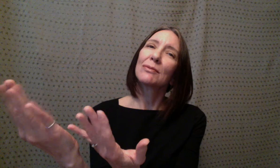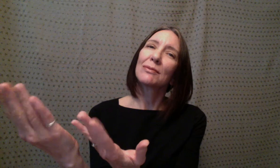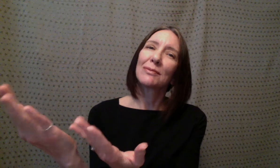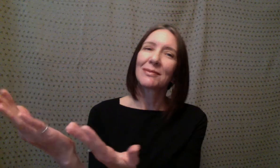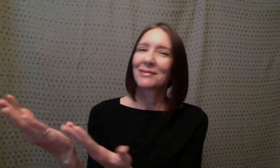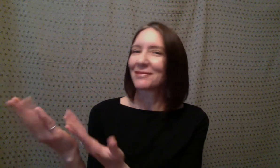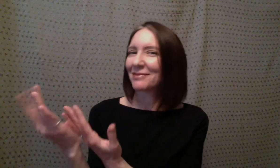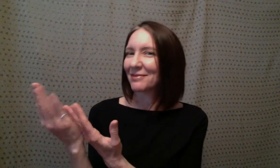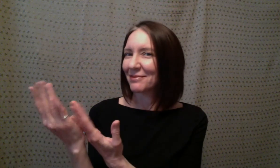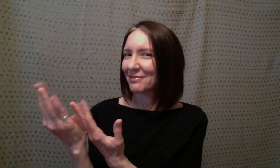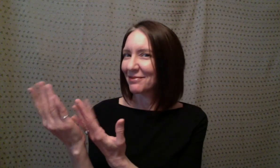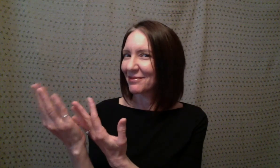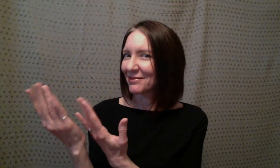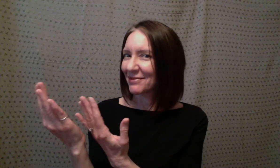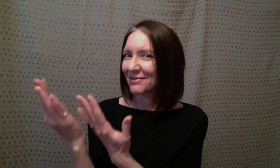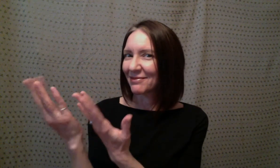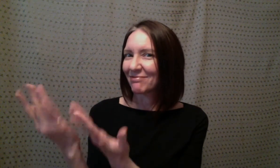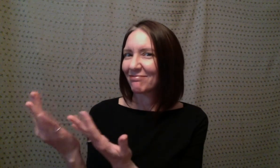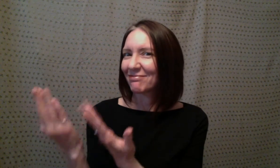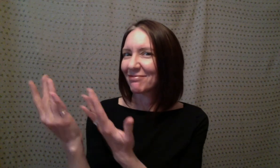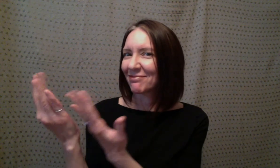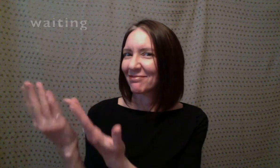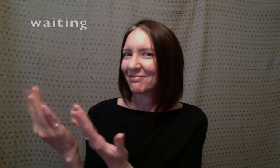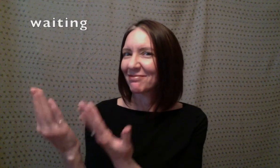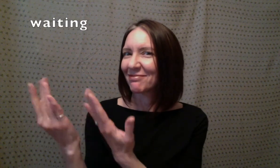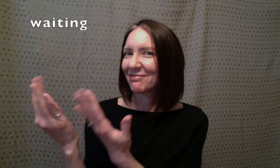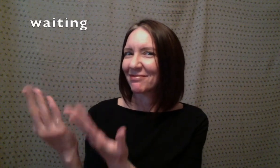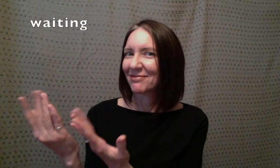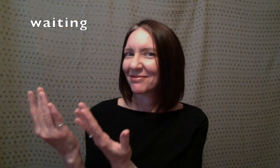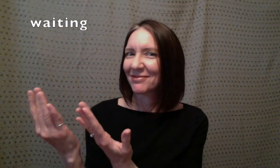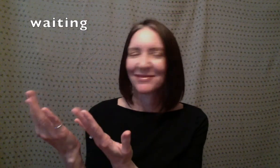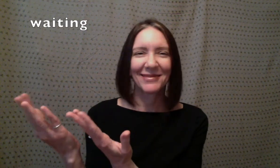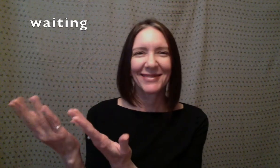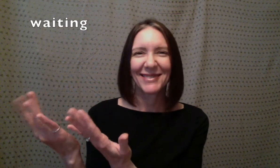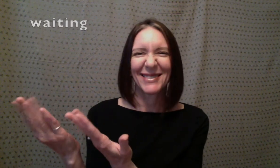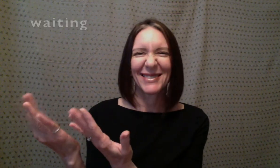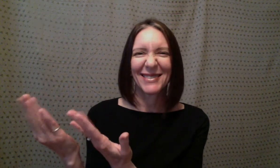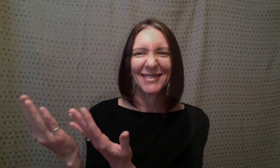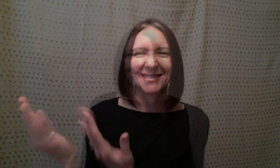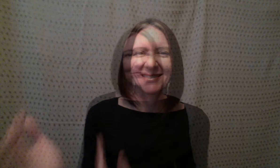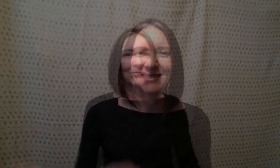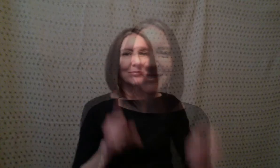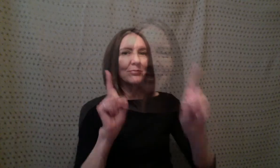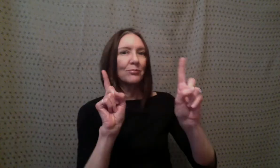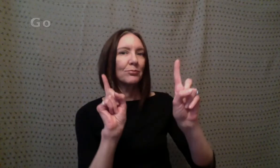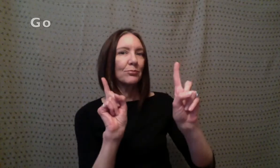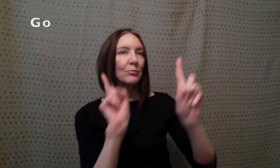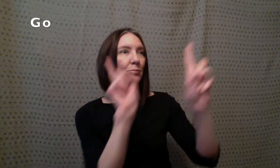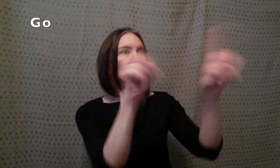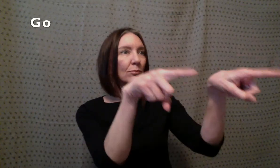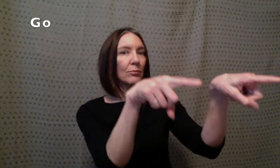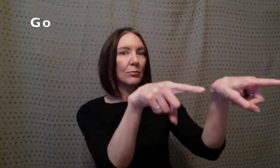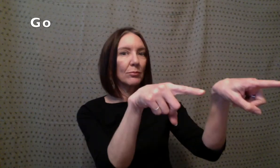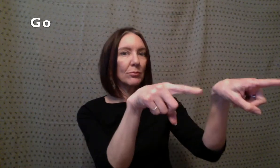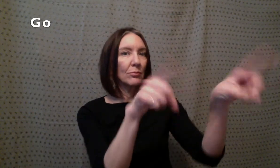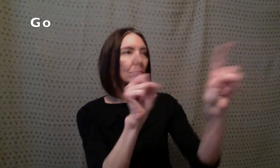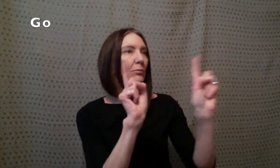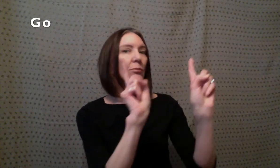sign, it indicates duration, as in waiting for some period of time. Go is signed